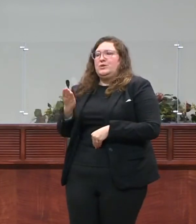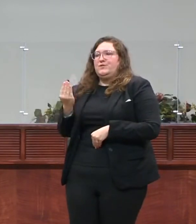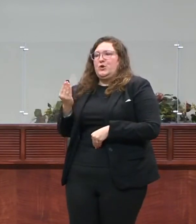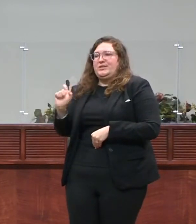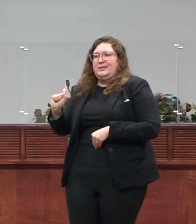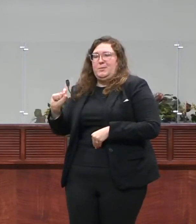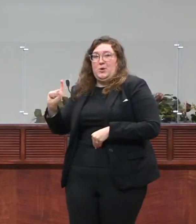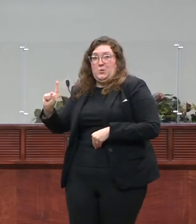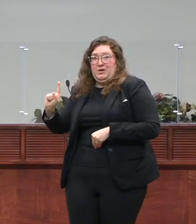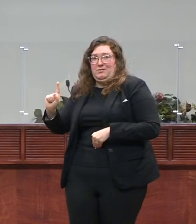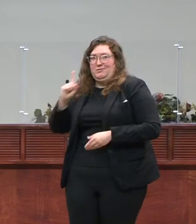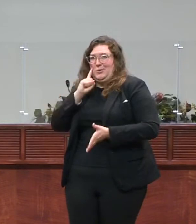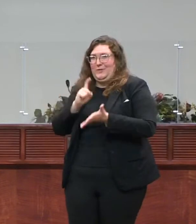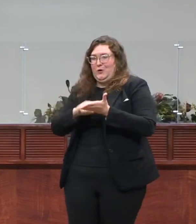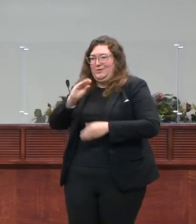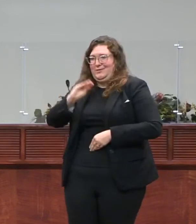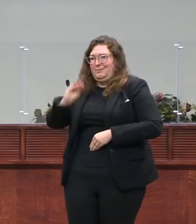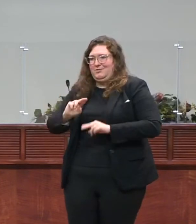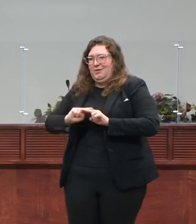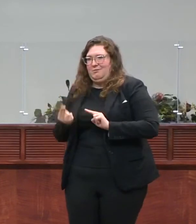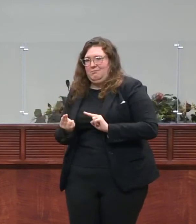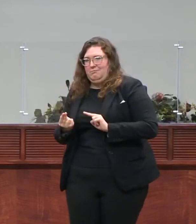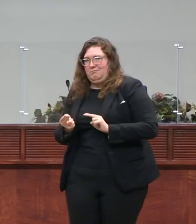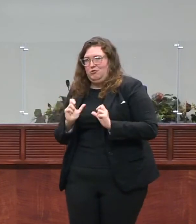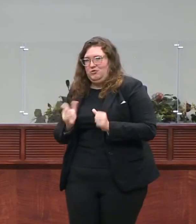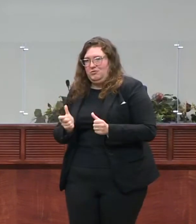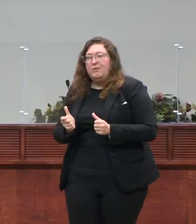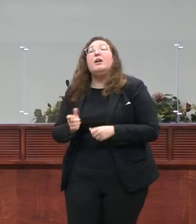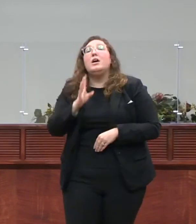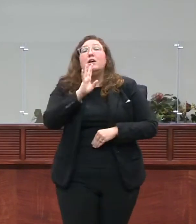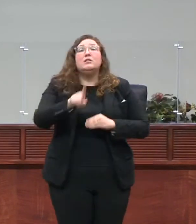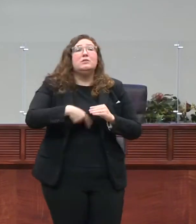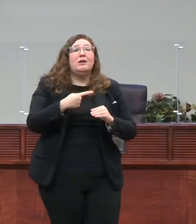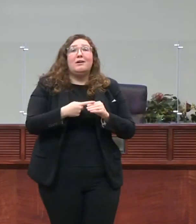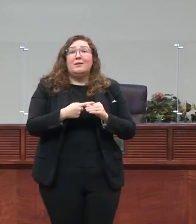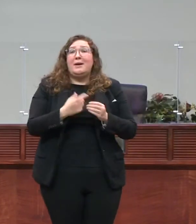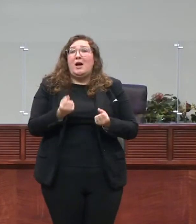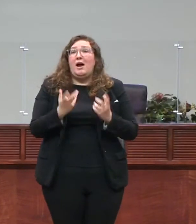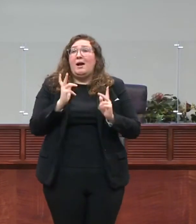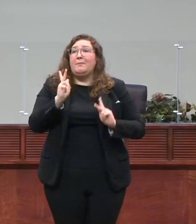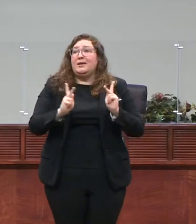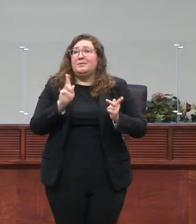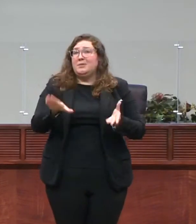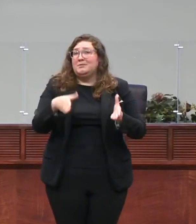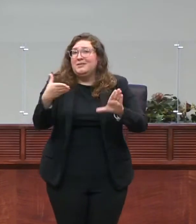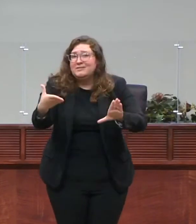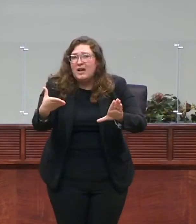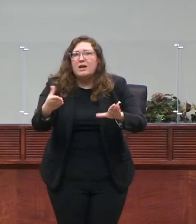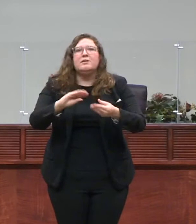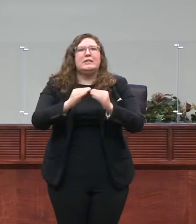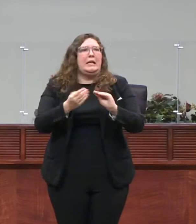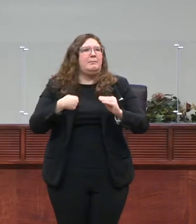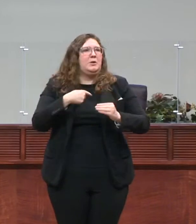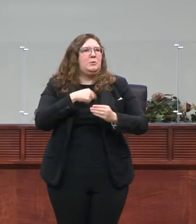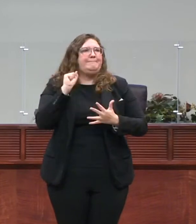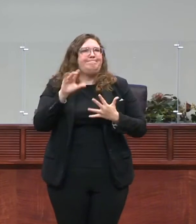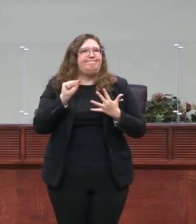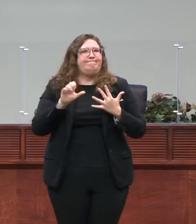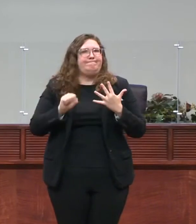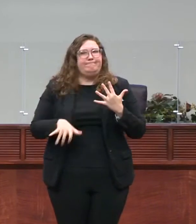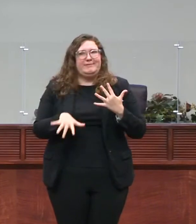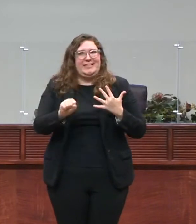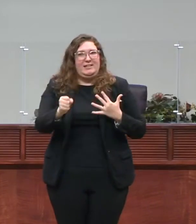With regard to the number of deaths, that's a data point that we always mention to you. It will lag a little